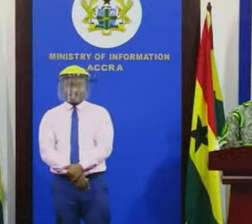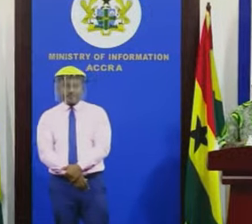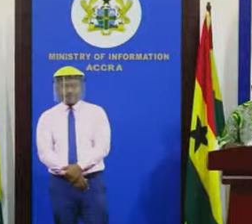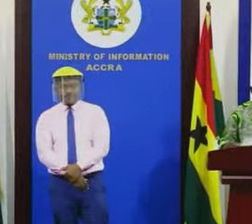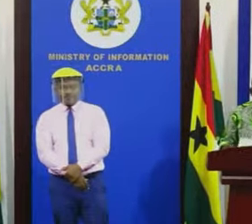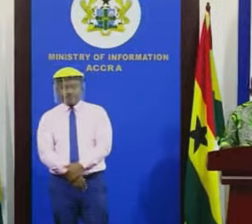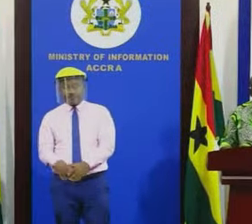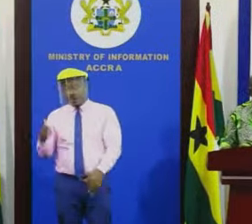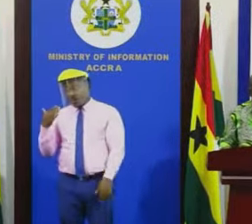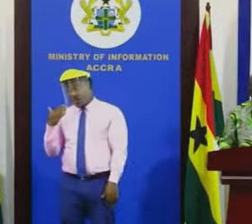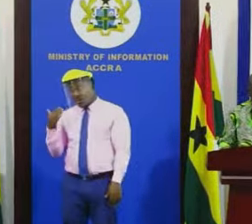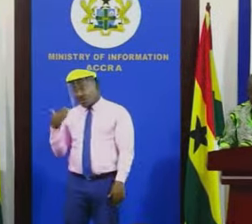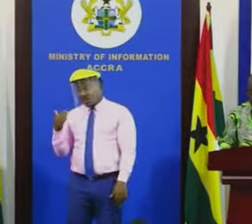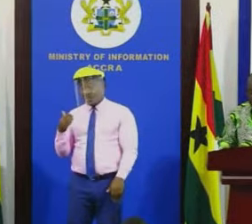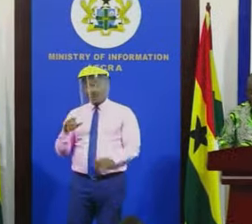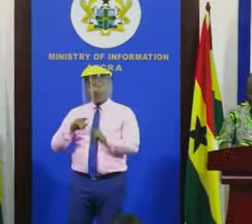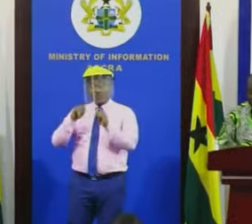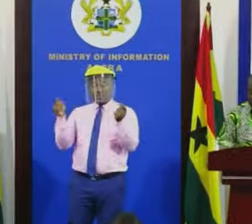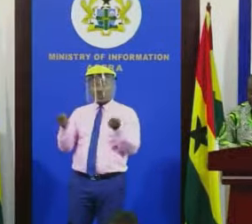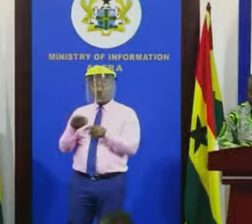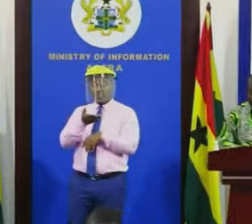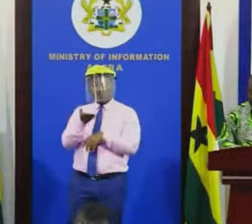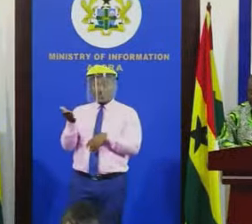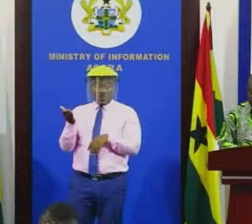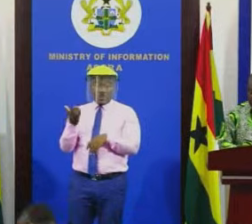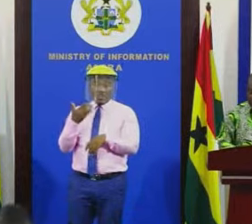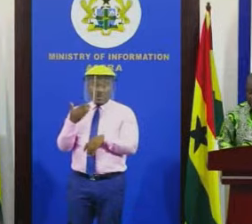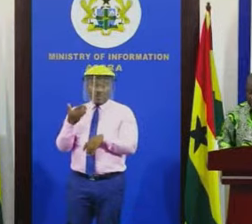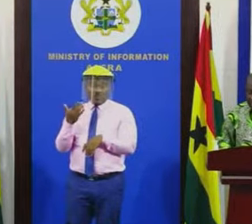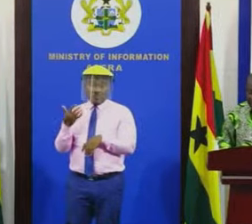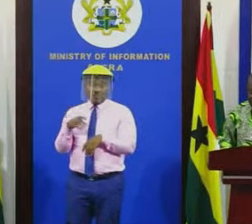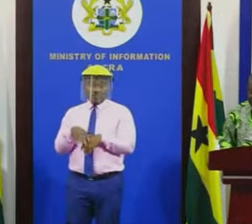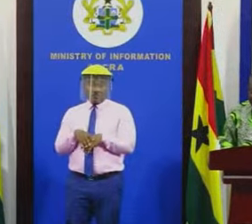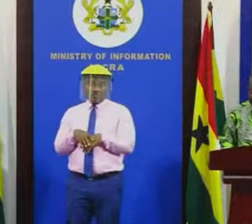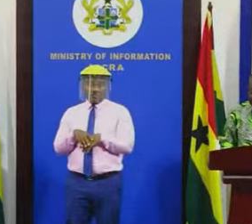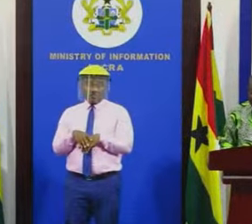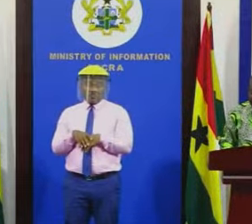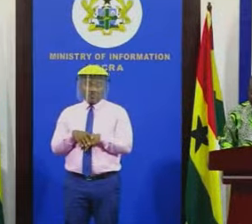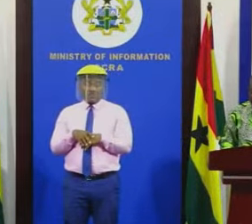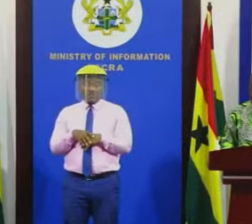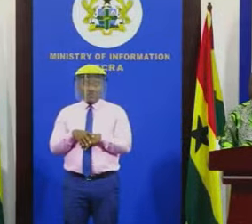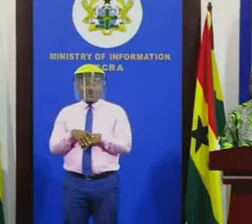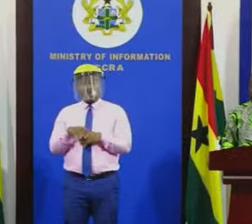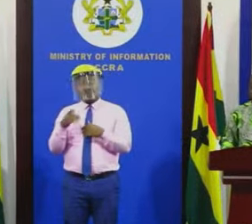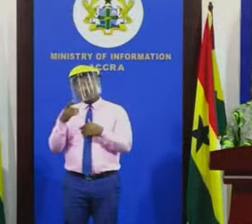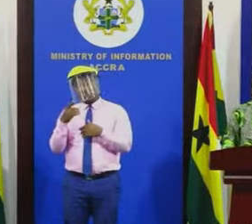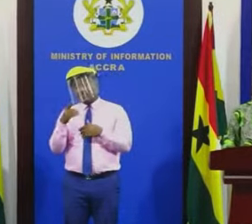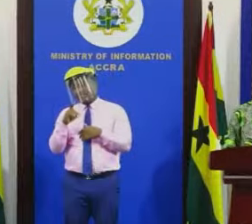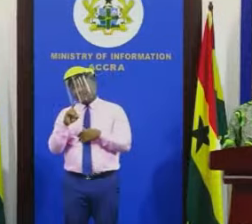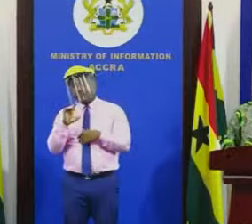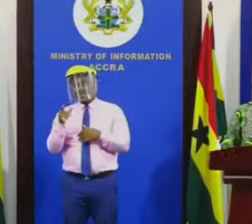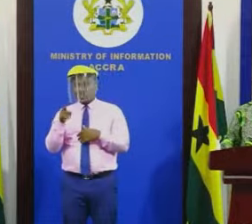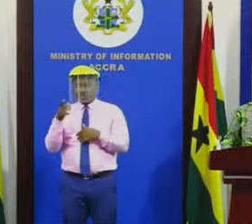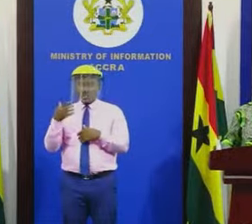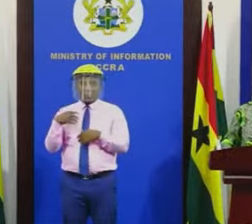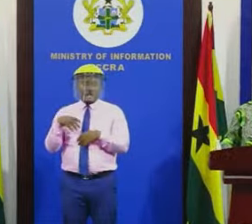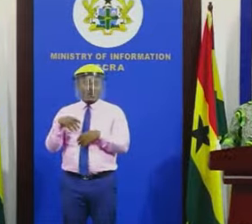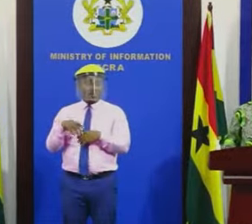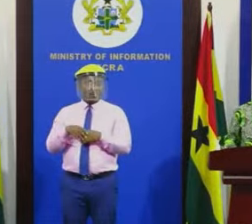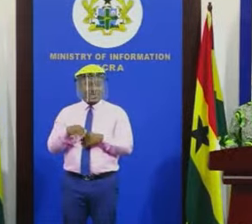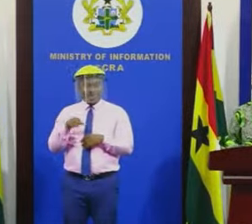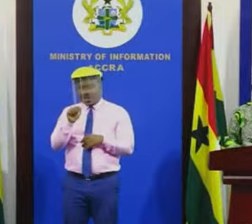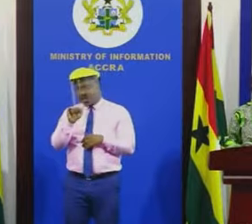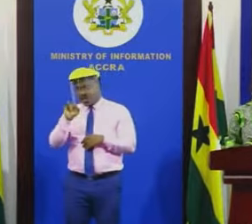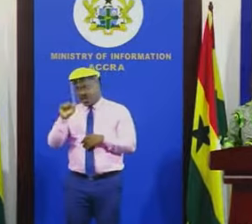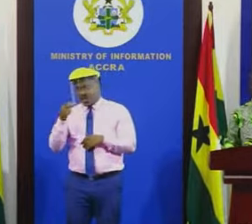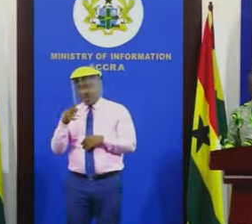Mr. Alonsi, thank you to you and your team that's been with us, including Dr. Alex Eya, Director Planning, Monitoring and Evaluation. I missed your name earlier.